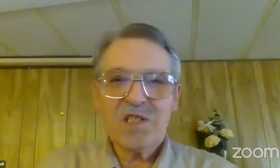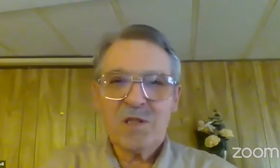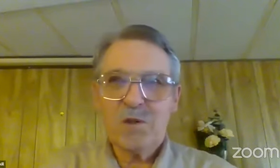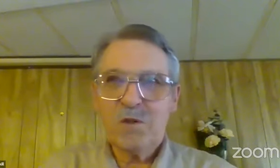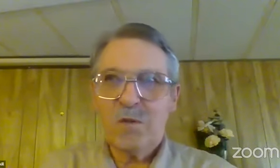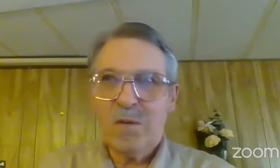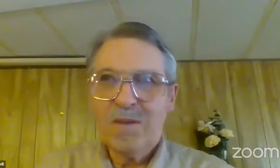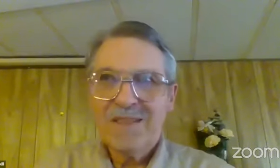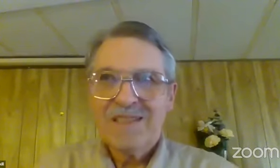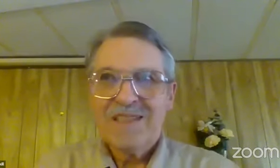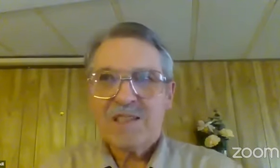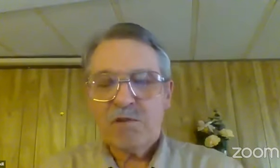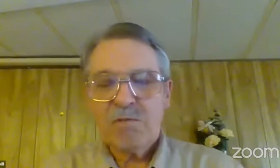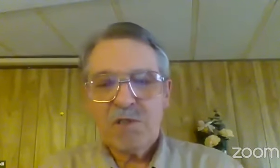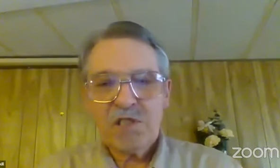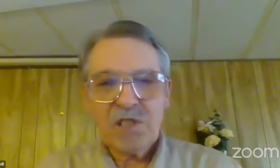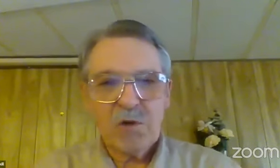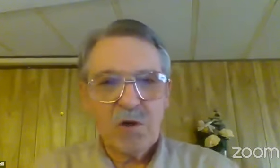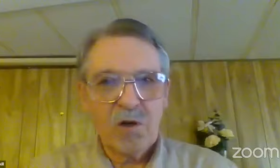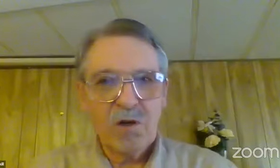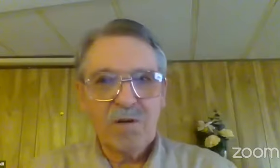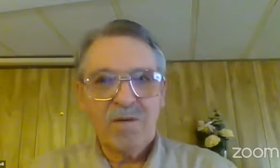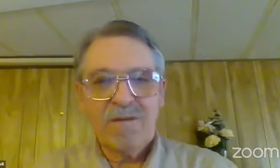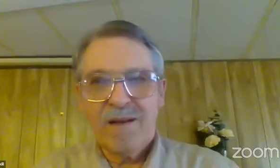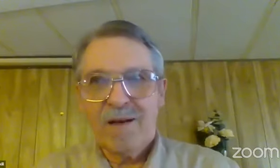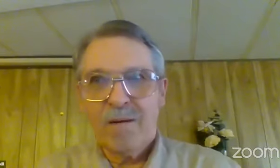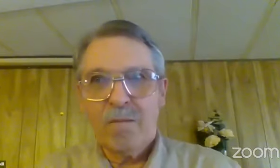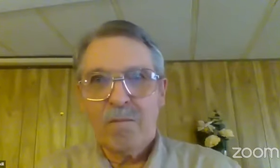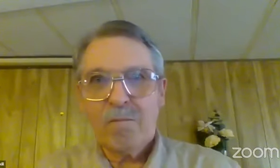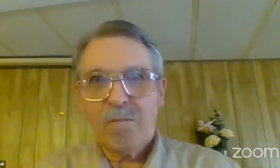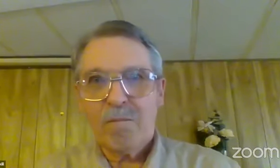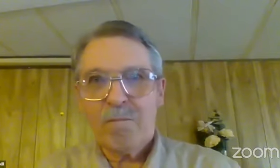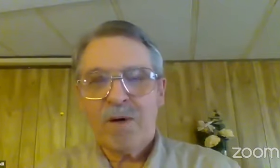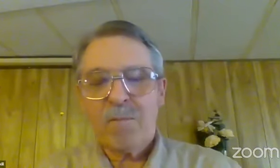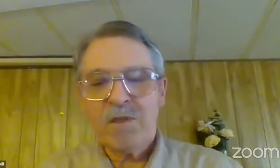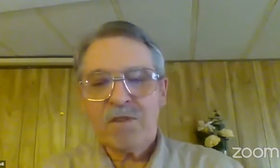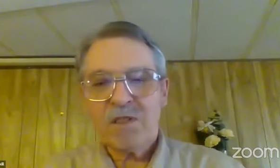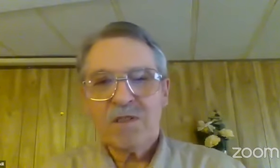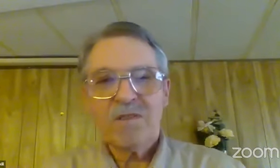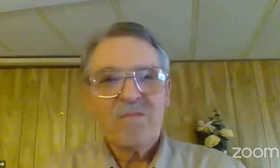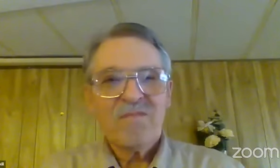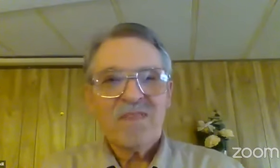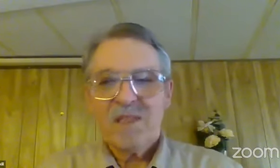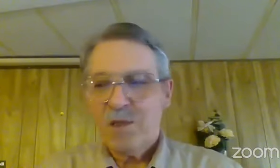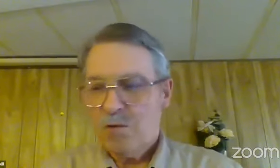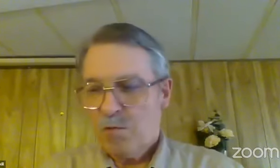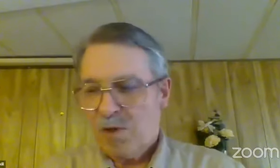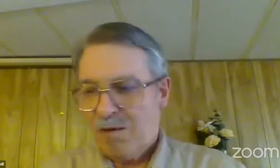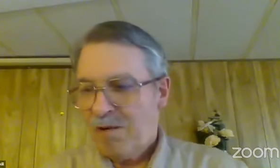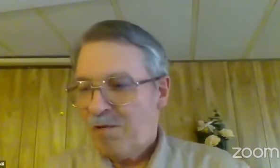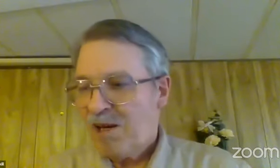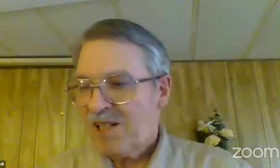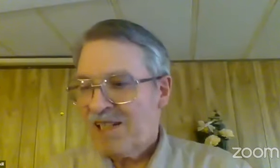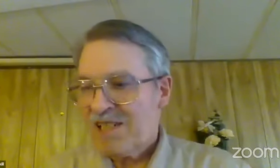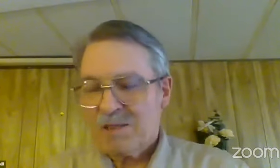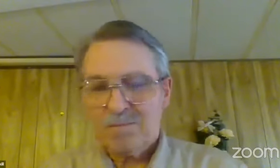to country music or pop music, you probably recognize it.